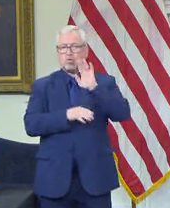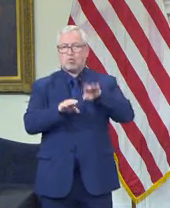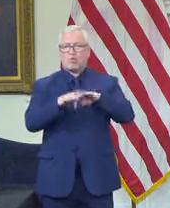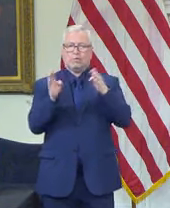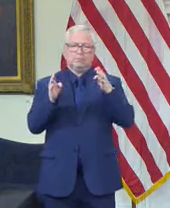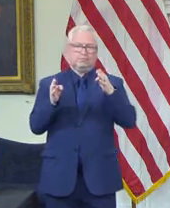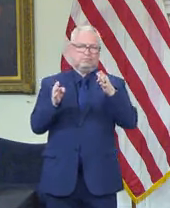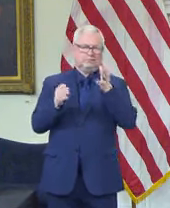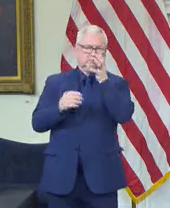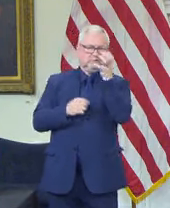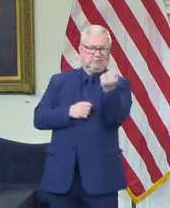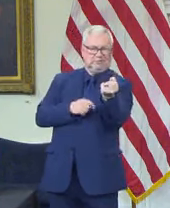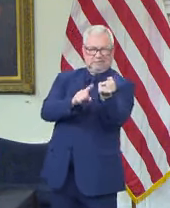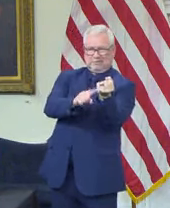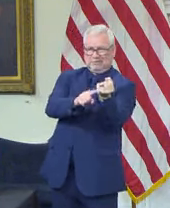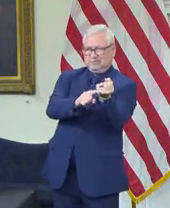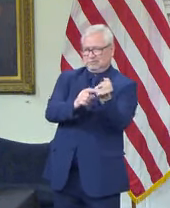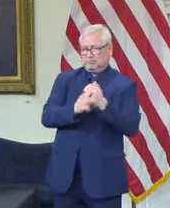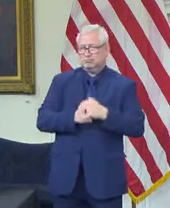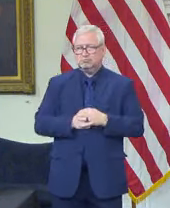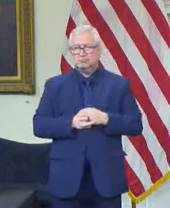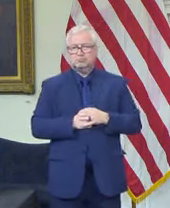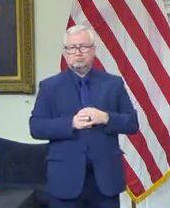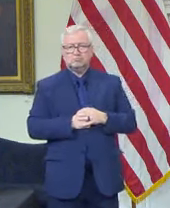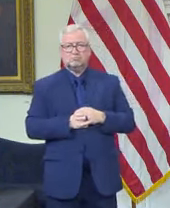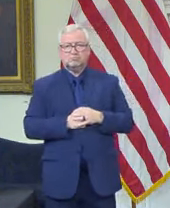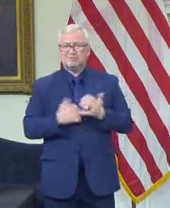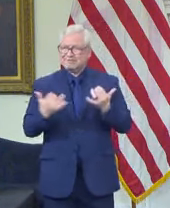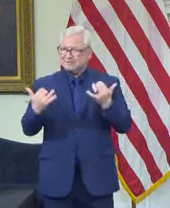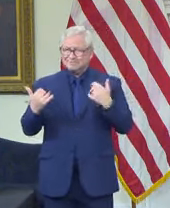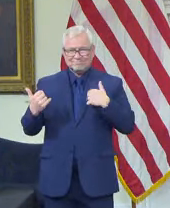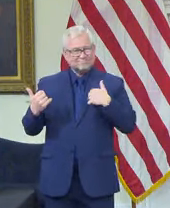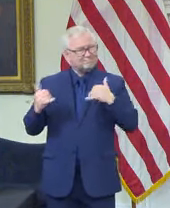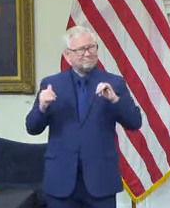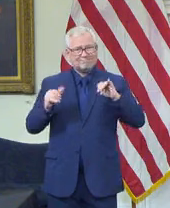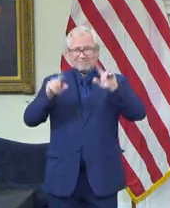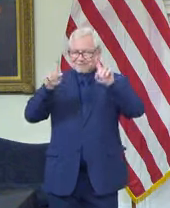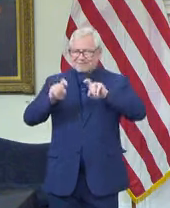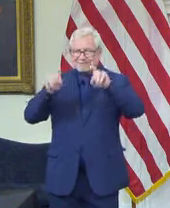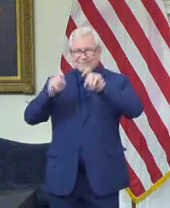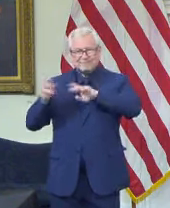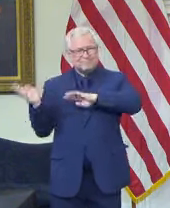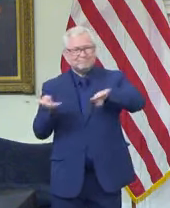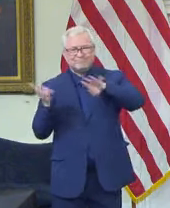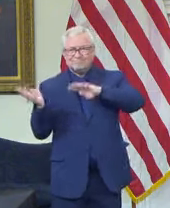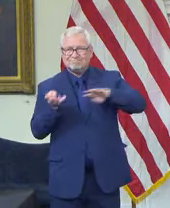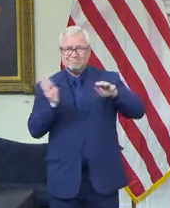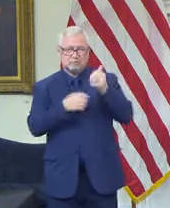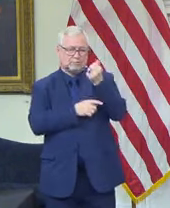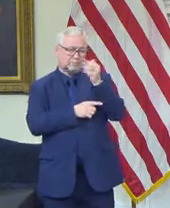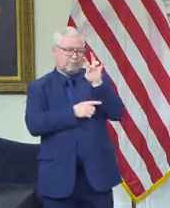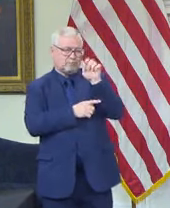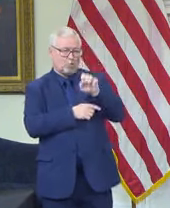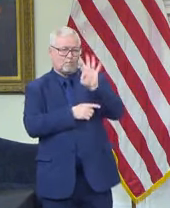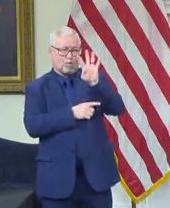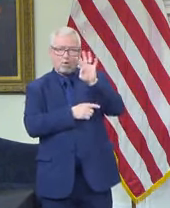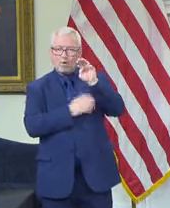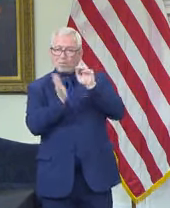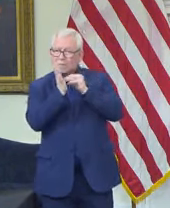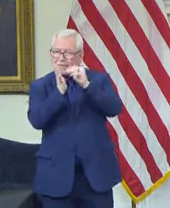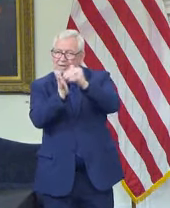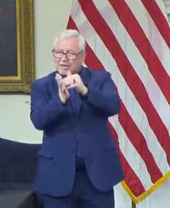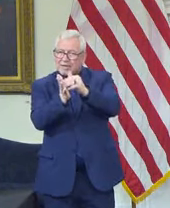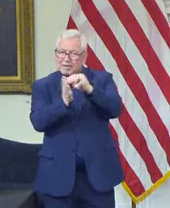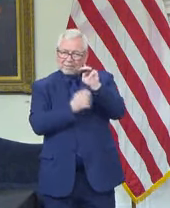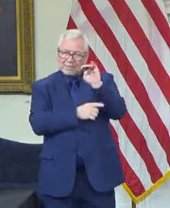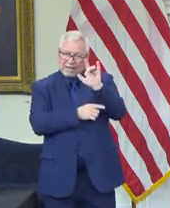conducted 17.4 million tests, and we're still testing at one of the highest levels in the country, more